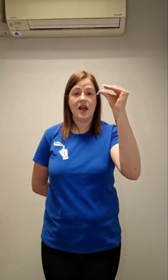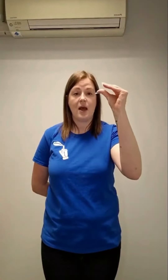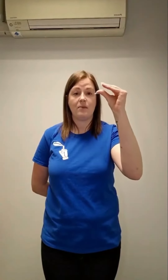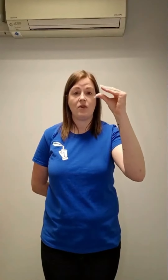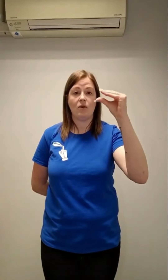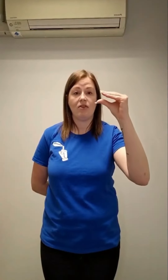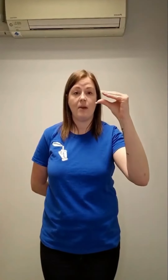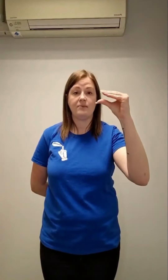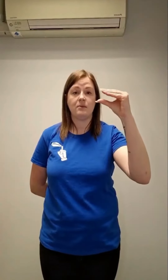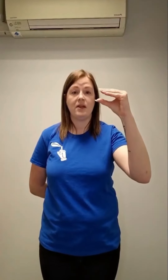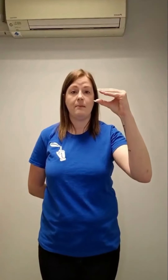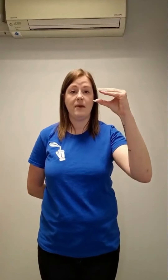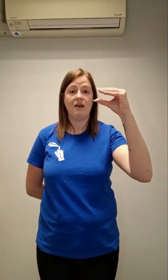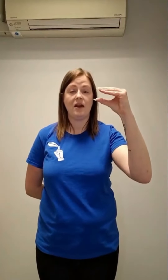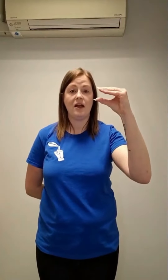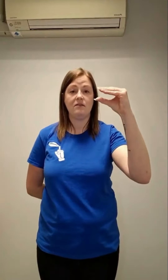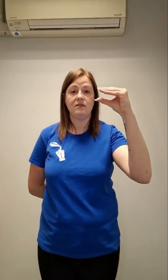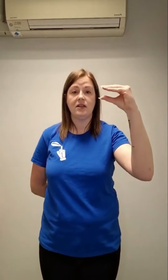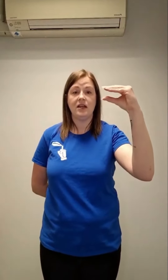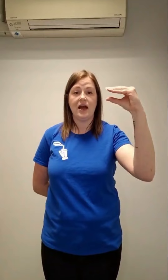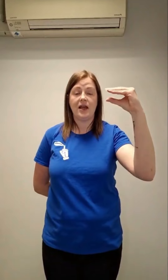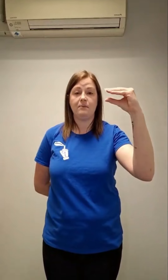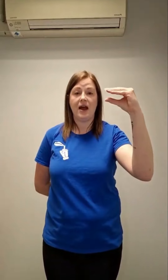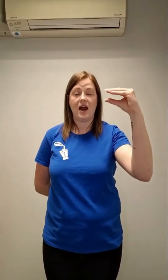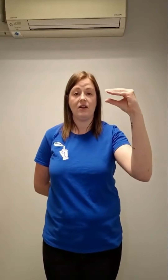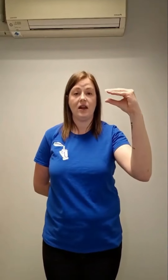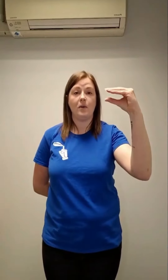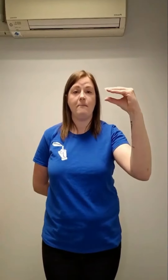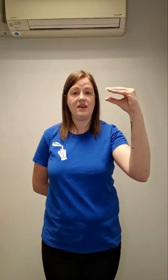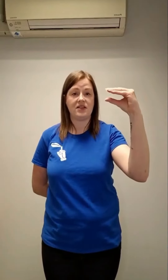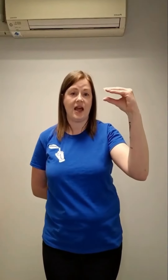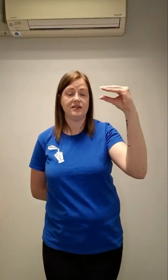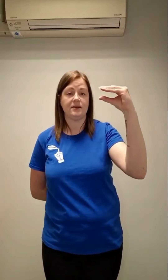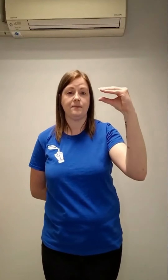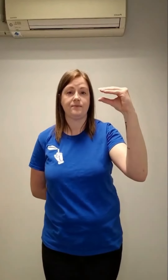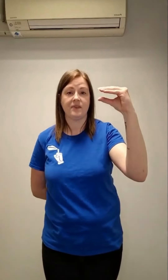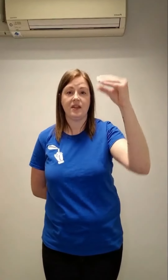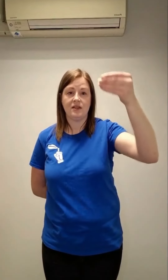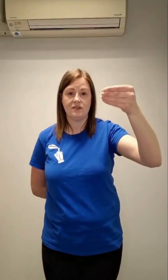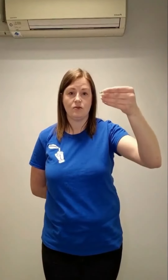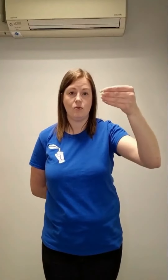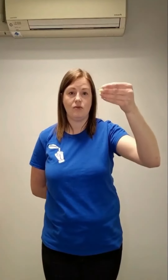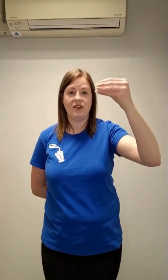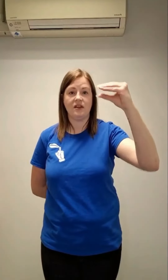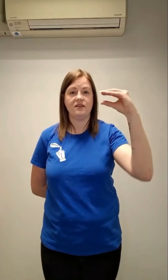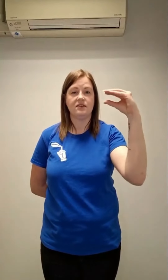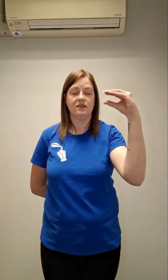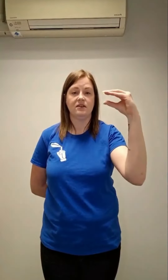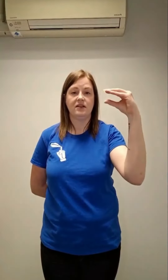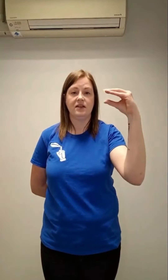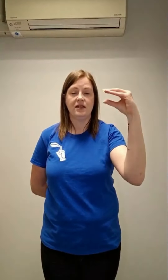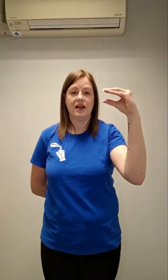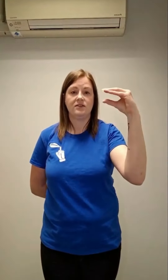and bring your thumb to be in parallel. A parallel bent hand. That's all your fingers and your